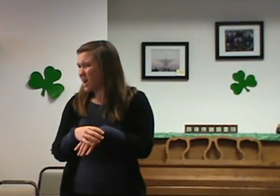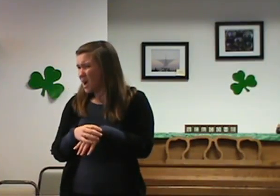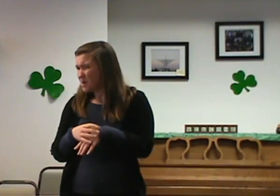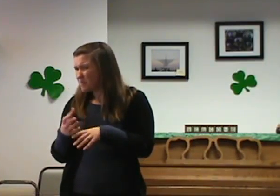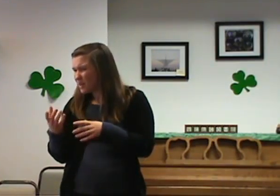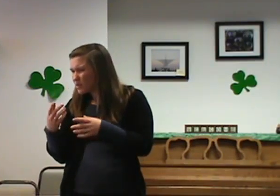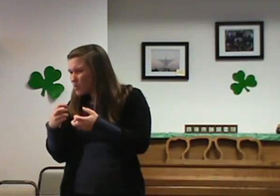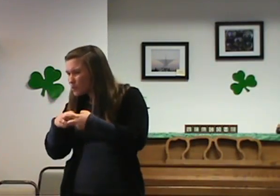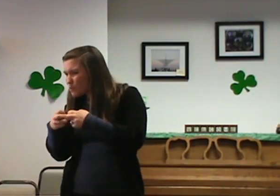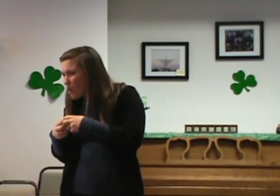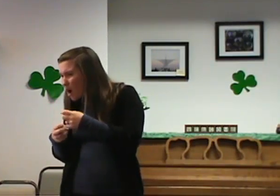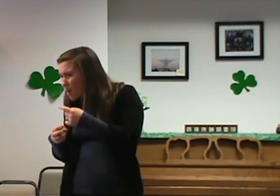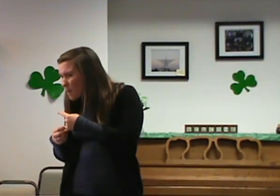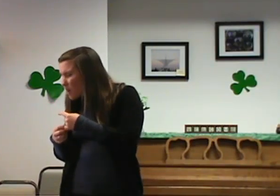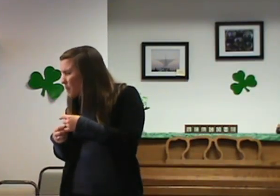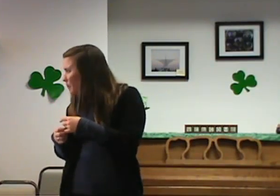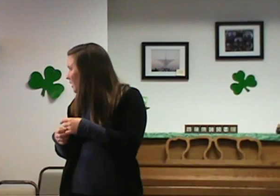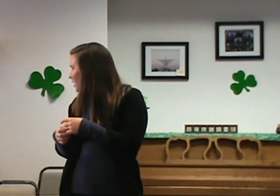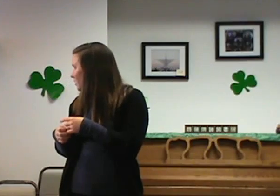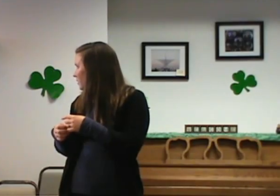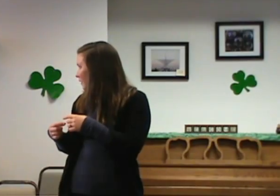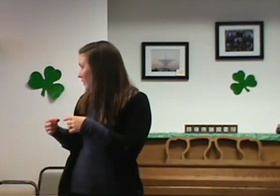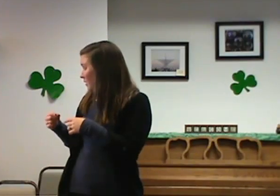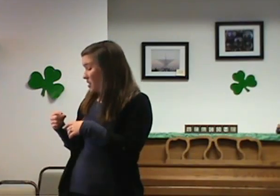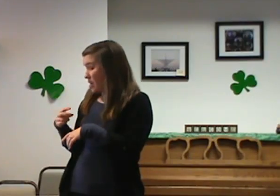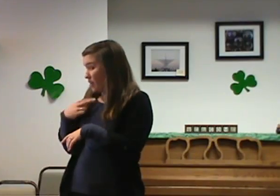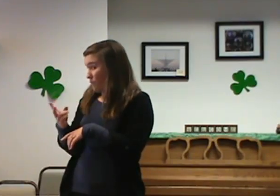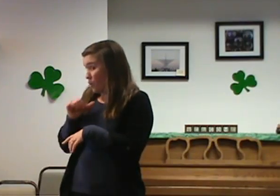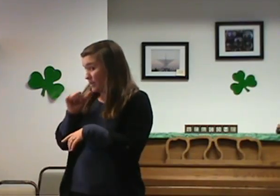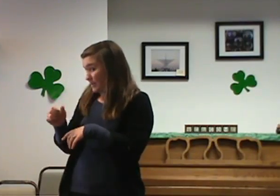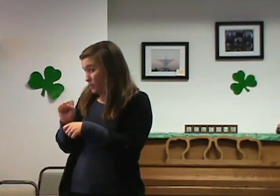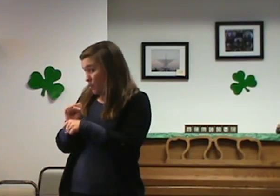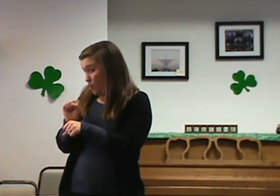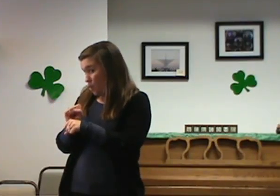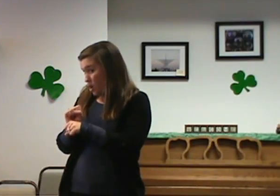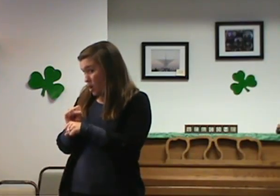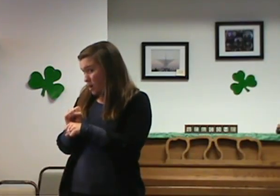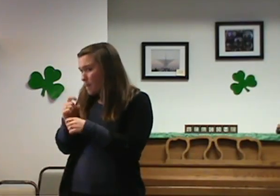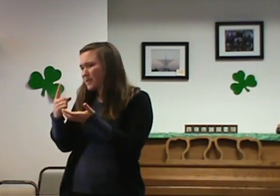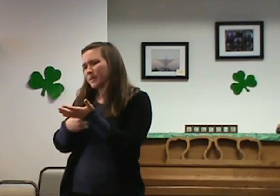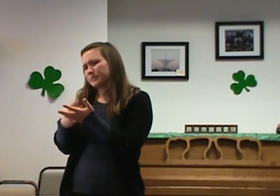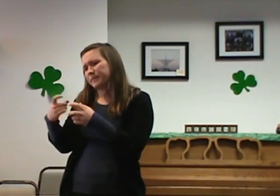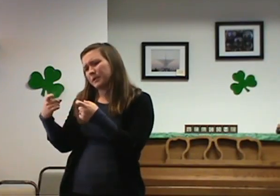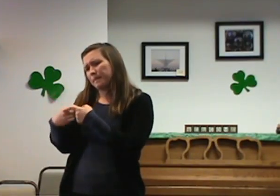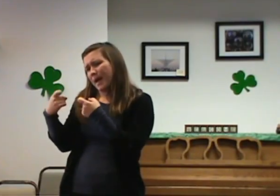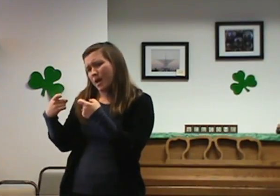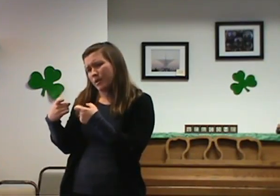work. Yeah. Sometimes that's the battery. Sometimes Then we go and change the battery and it's still